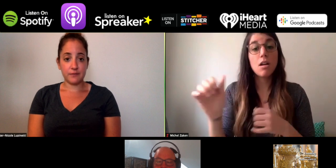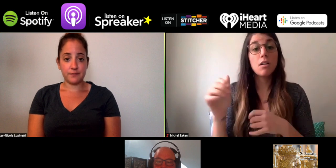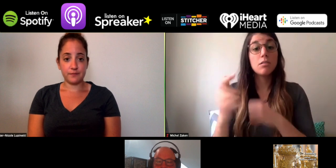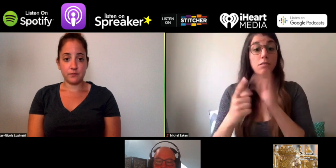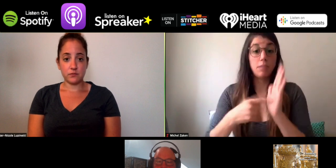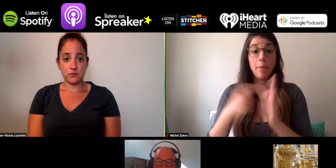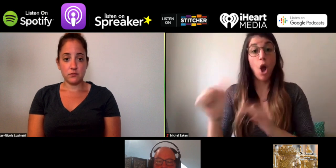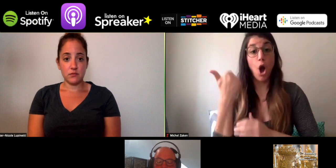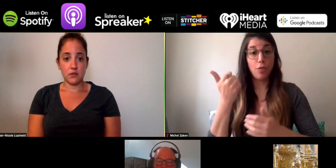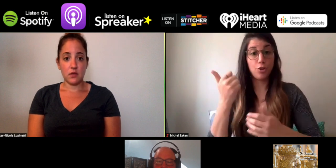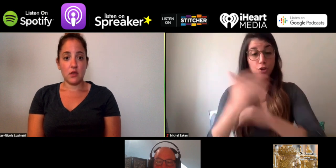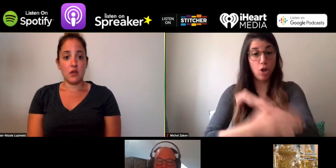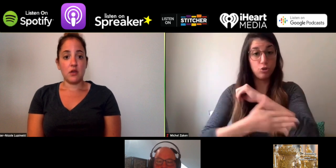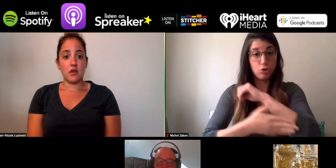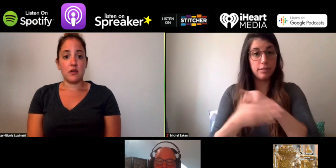happening.